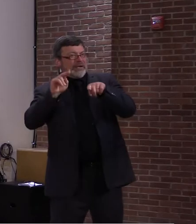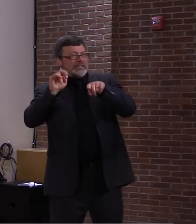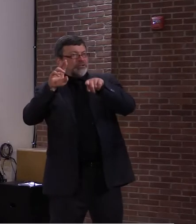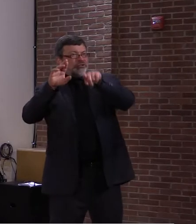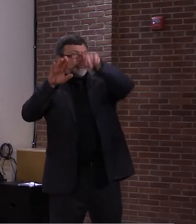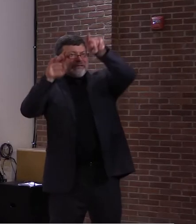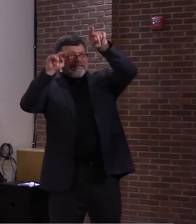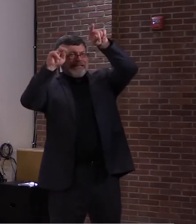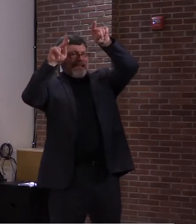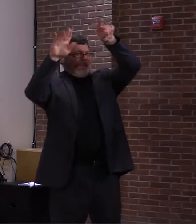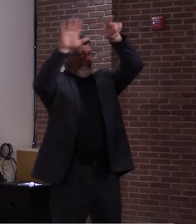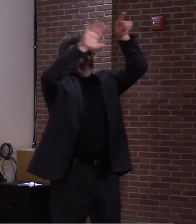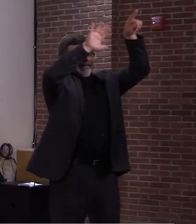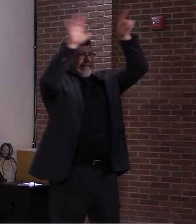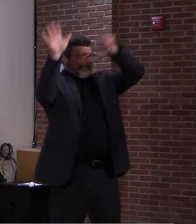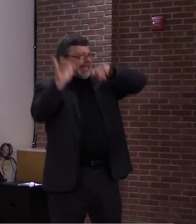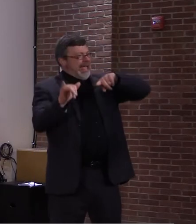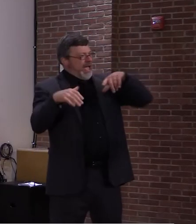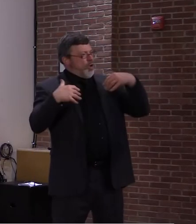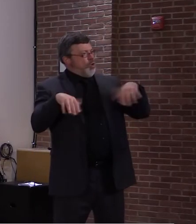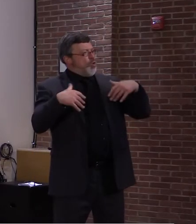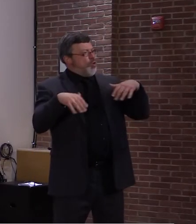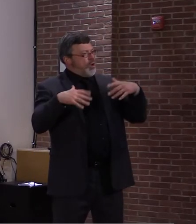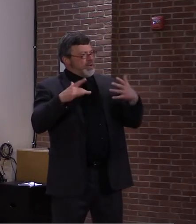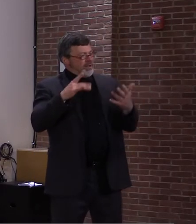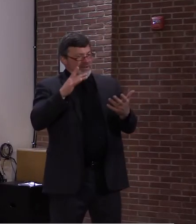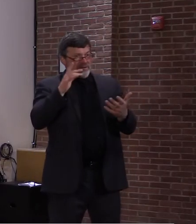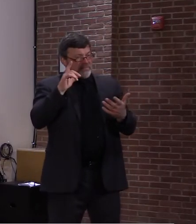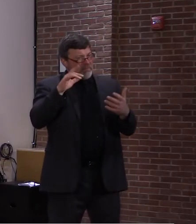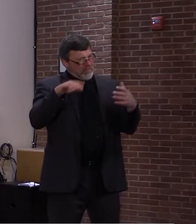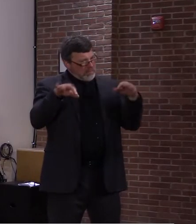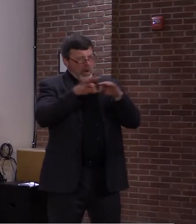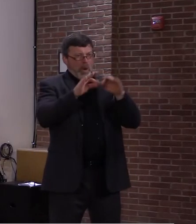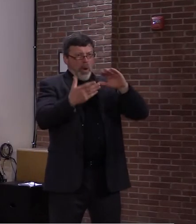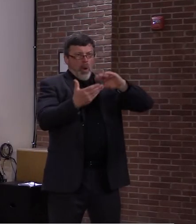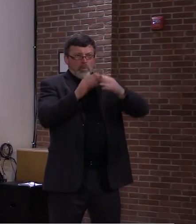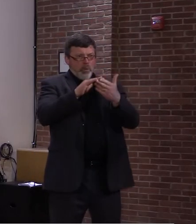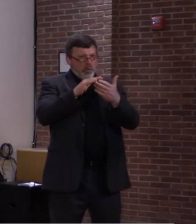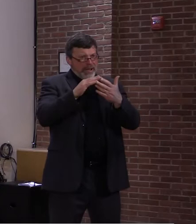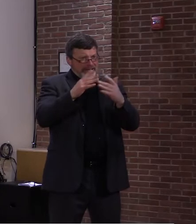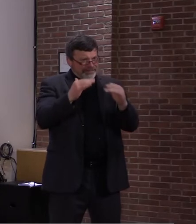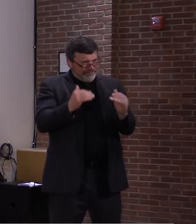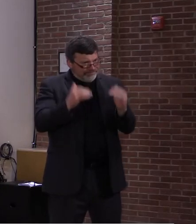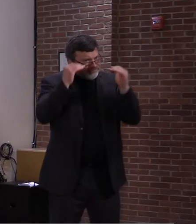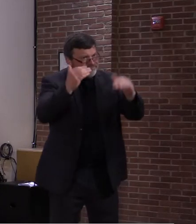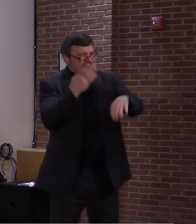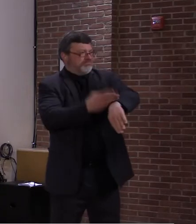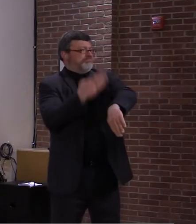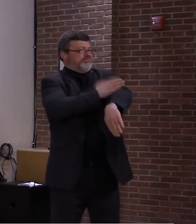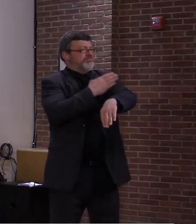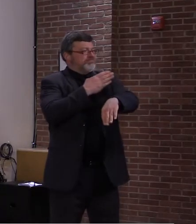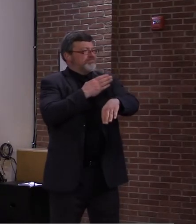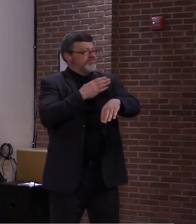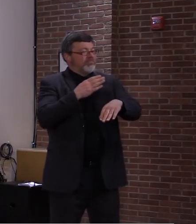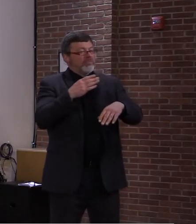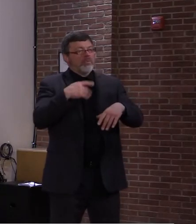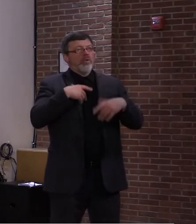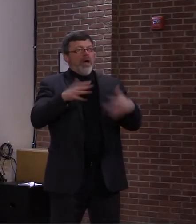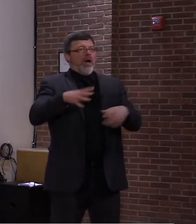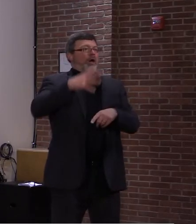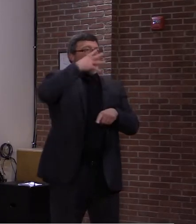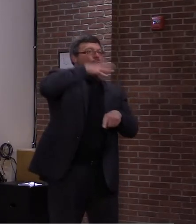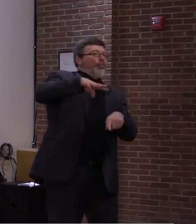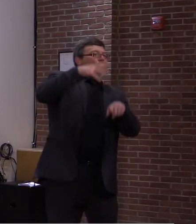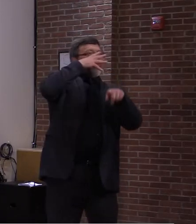revitalization of some of those communities that have been left behind. As I said in my